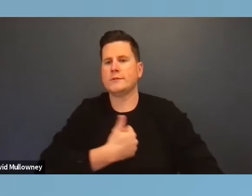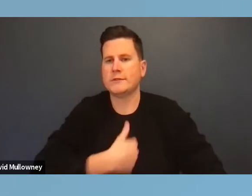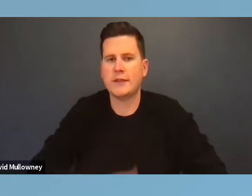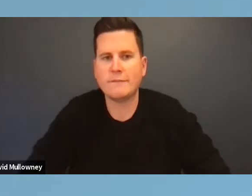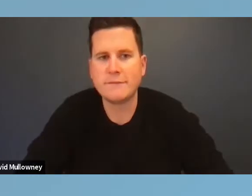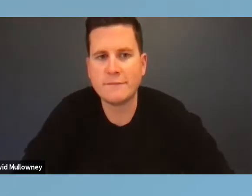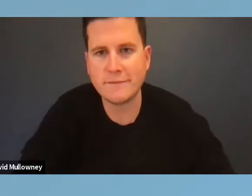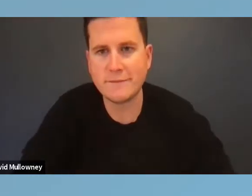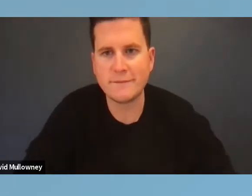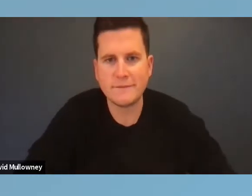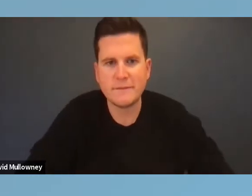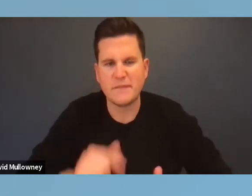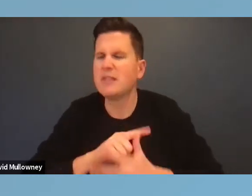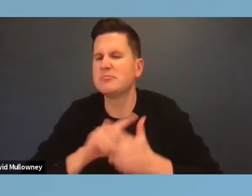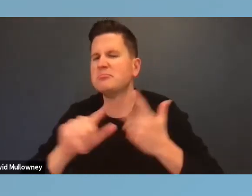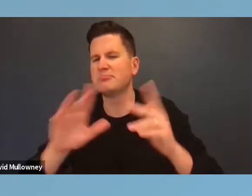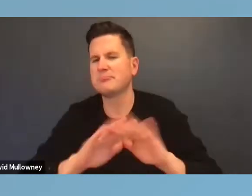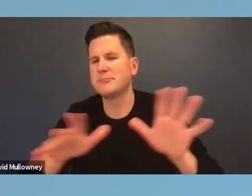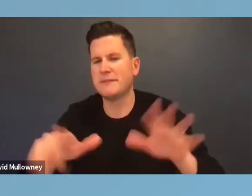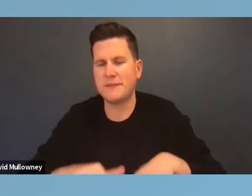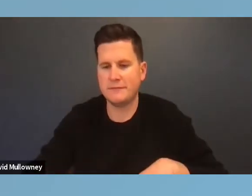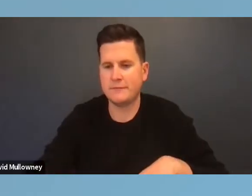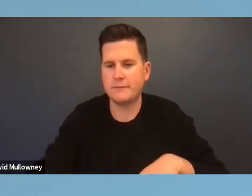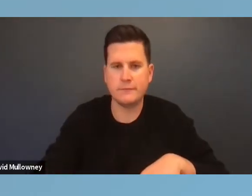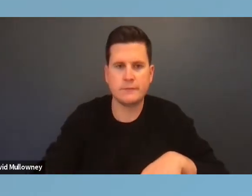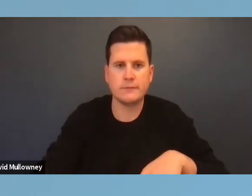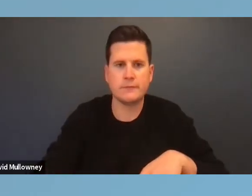And so it's about what you're comfortable calling yourself.